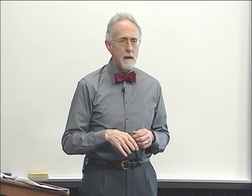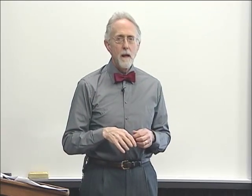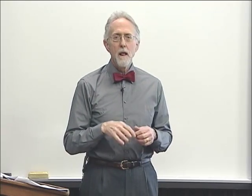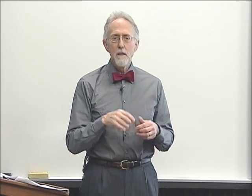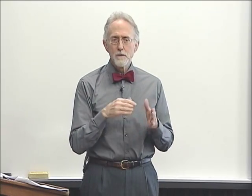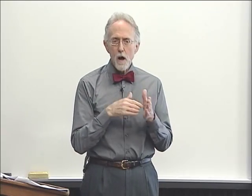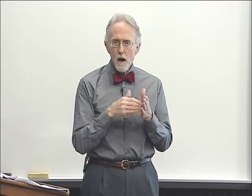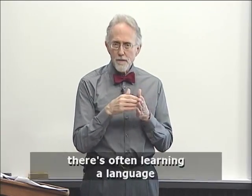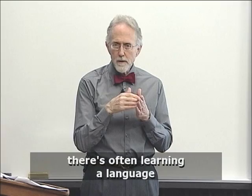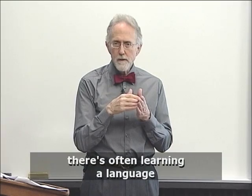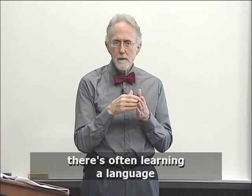there's often